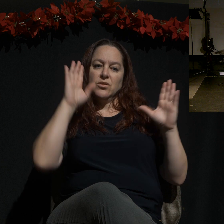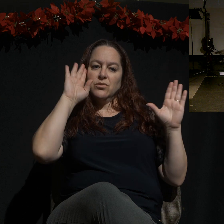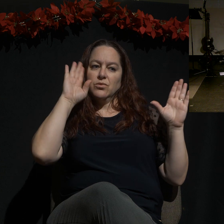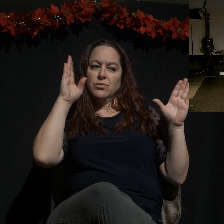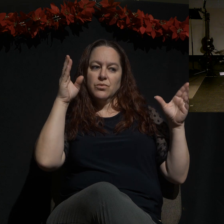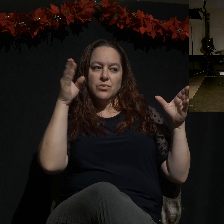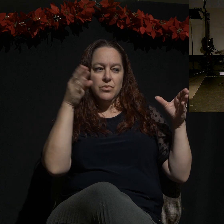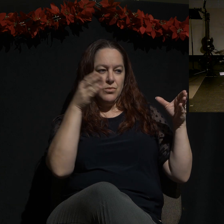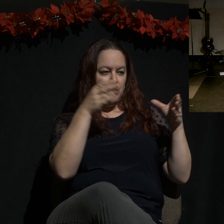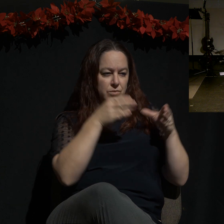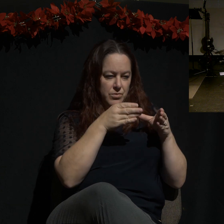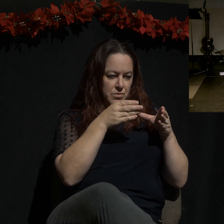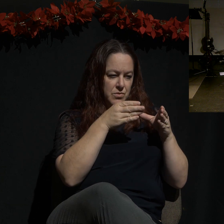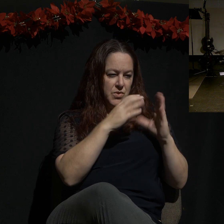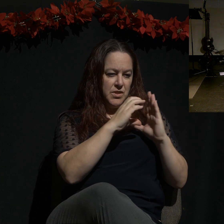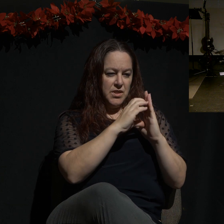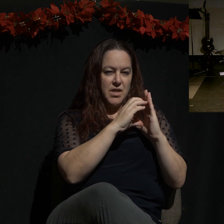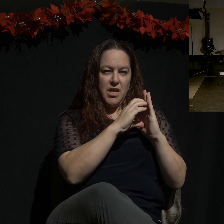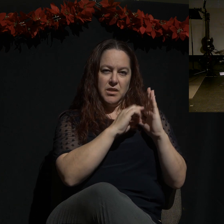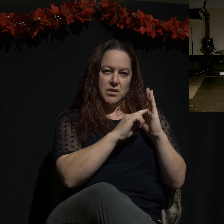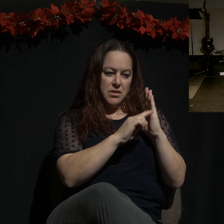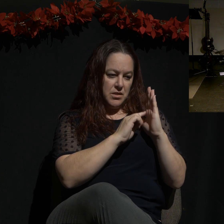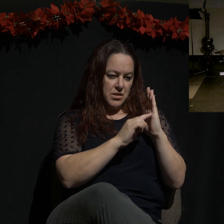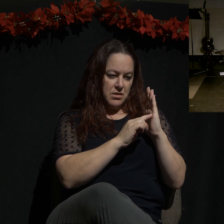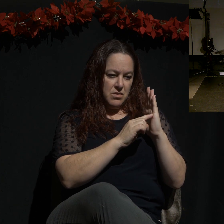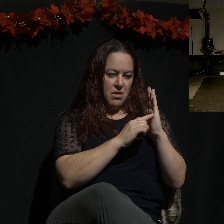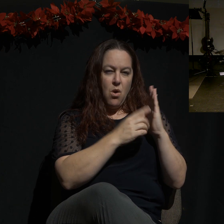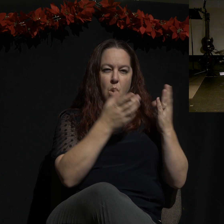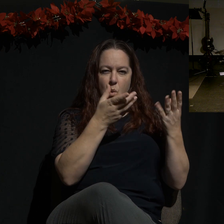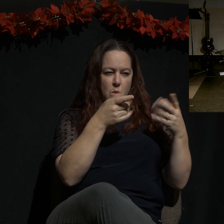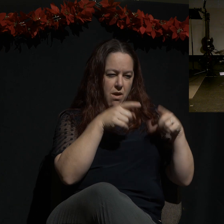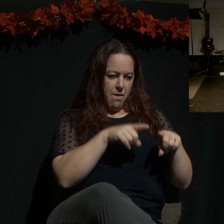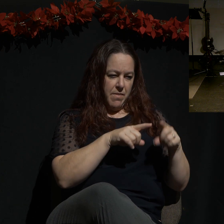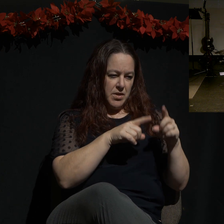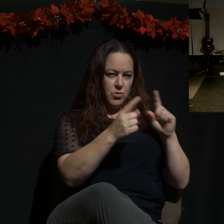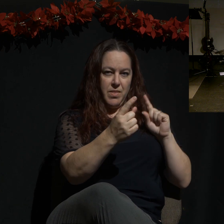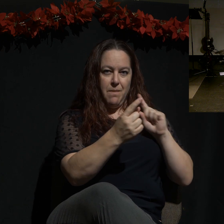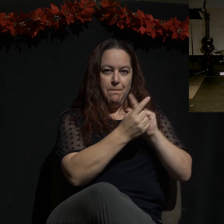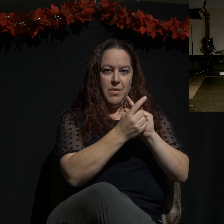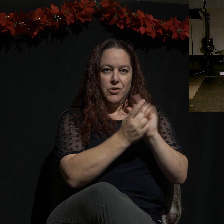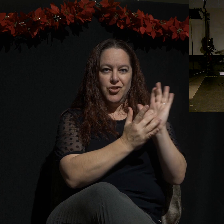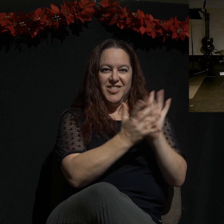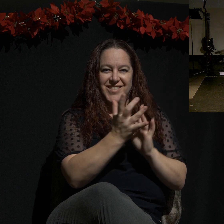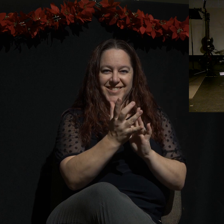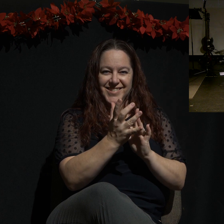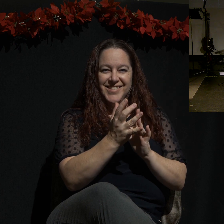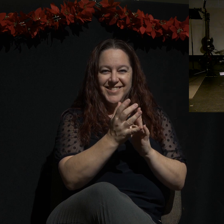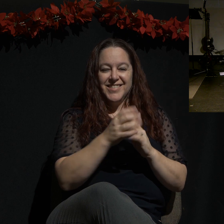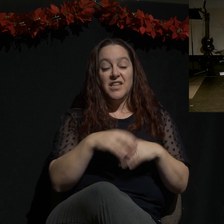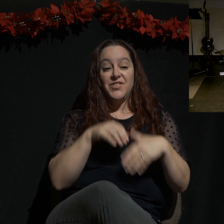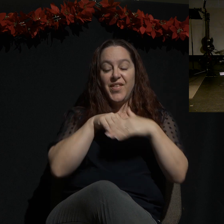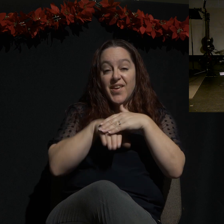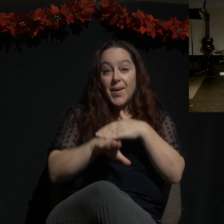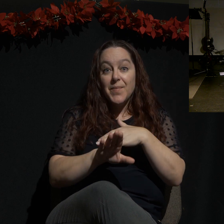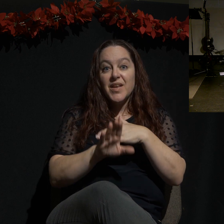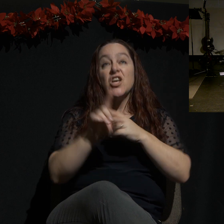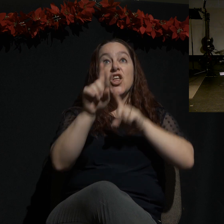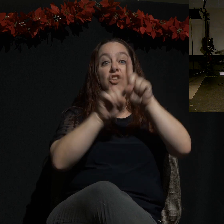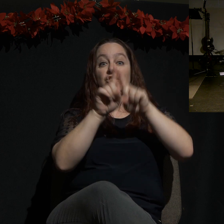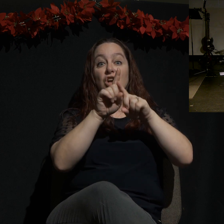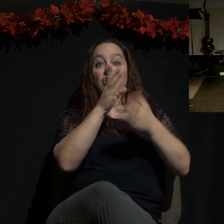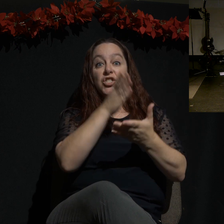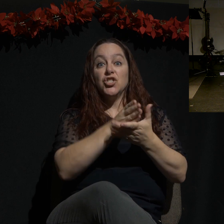on what the text says about what happens when they meet Jesus. So they come in, it says the star